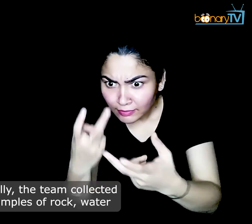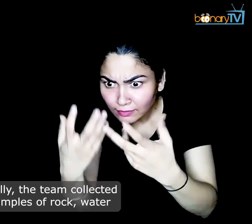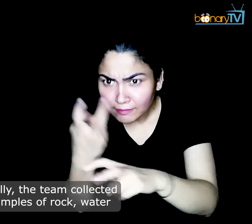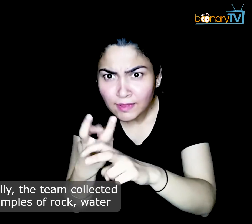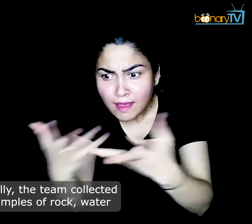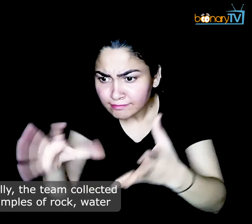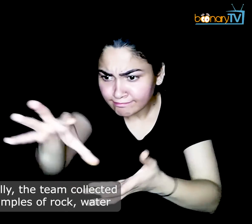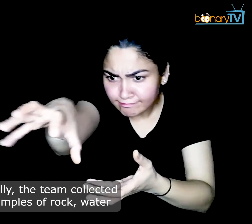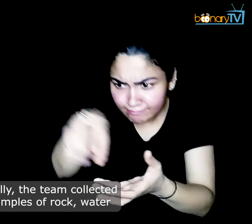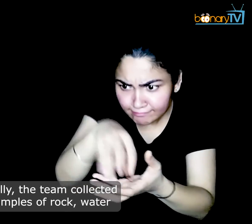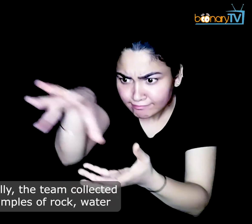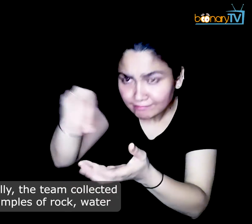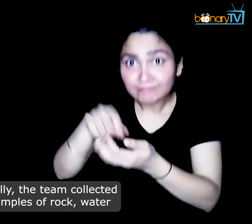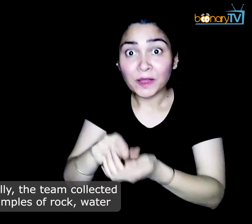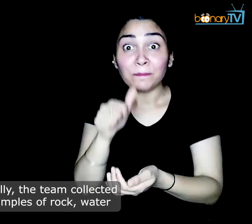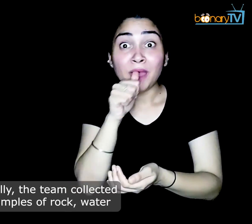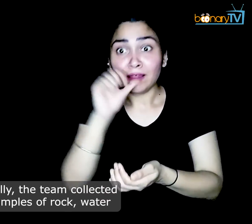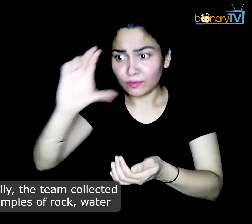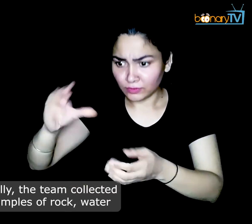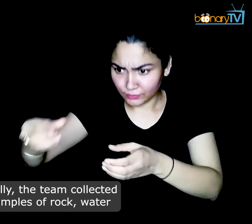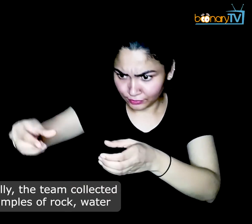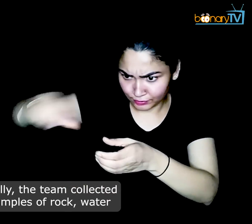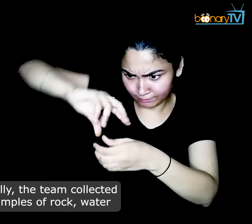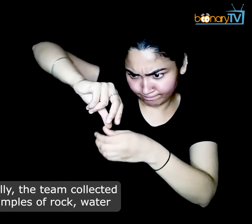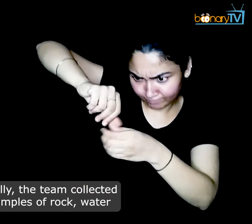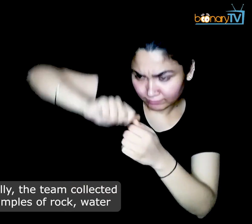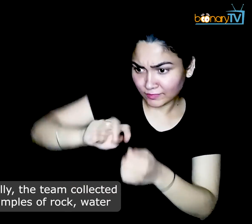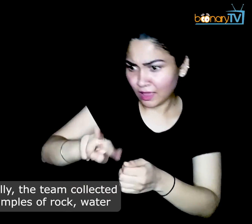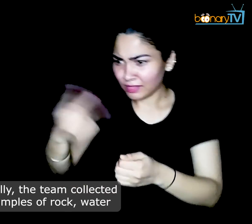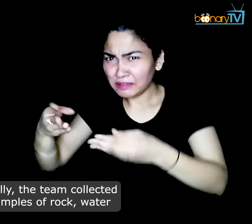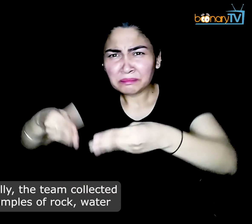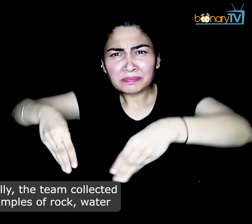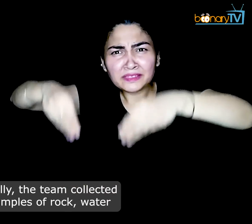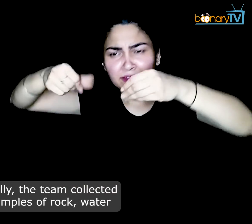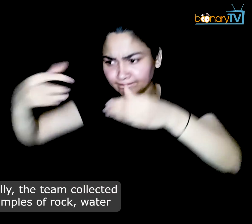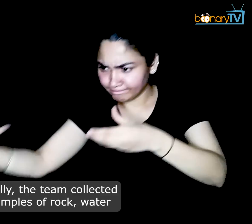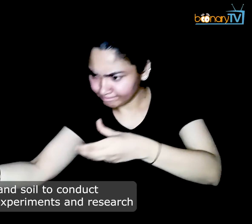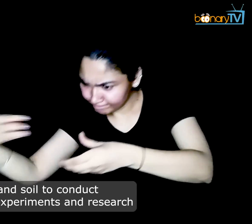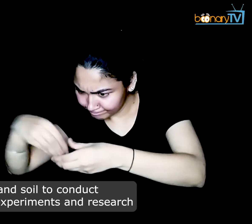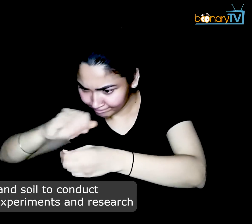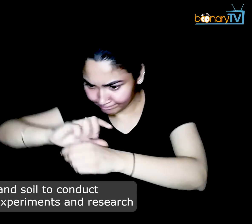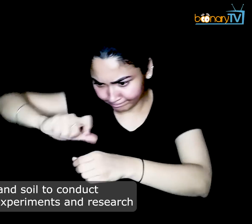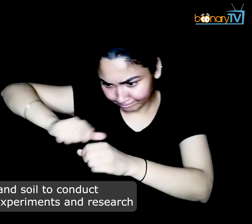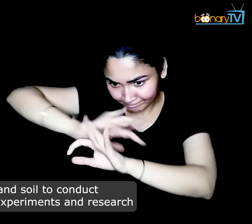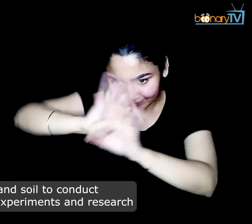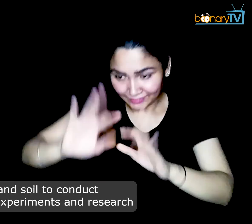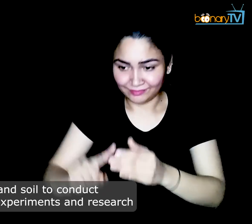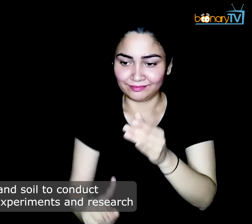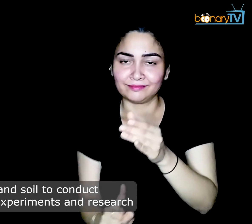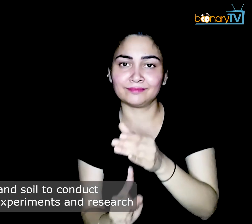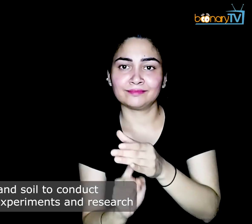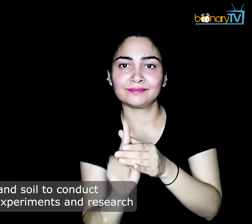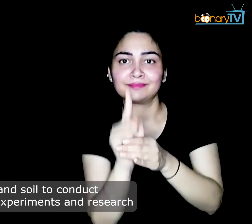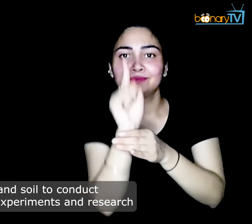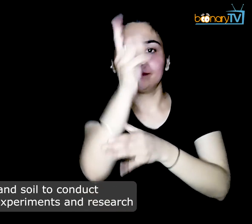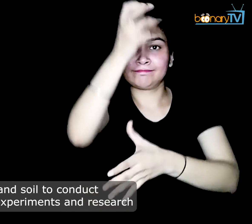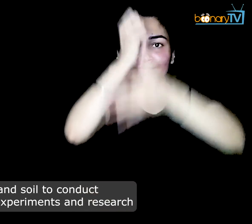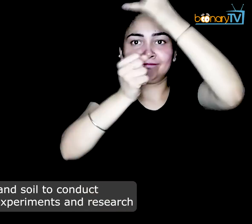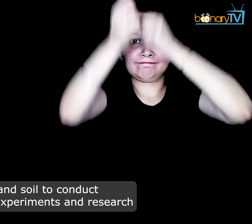collected samples samples of rock, water, and soil to conduct their experiments and